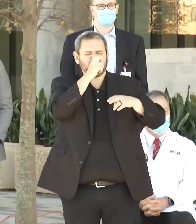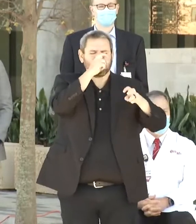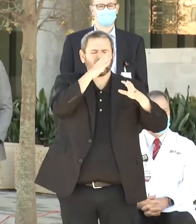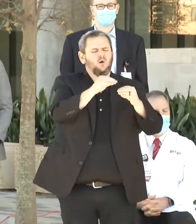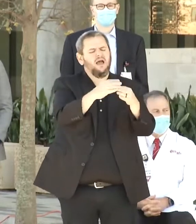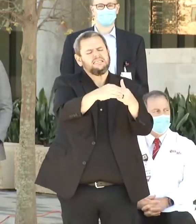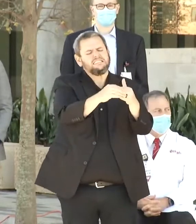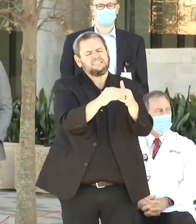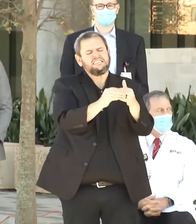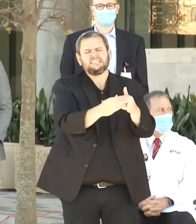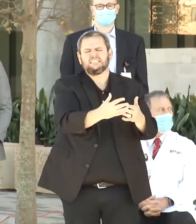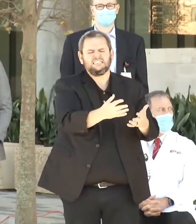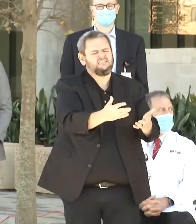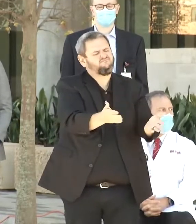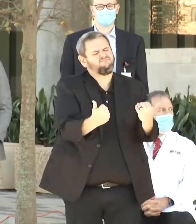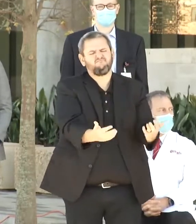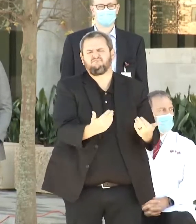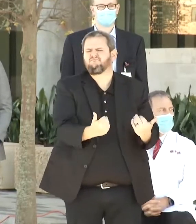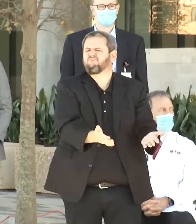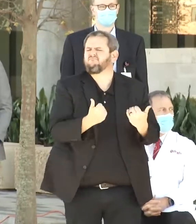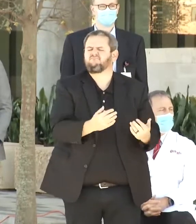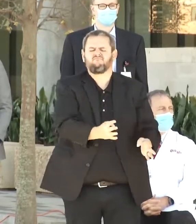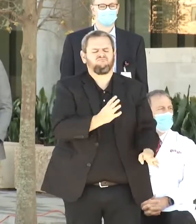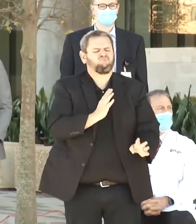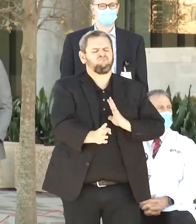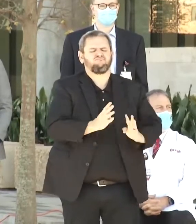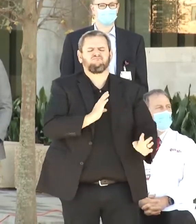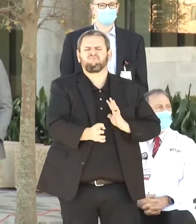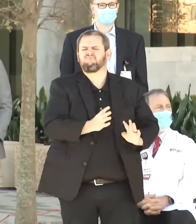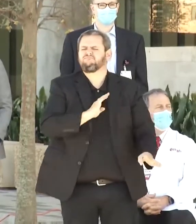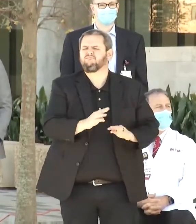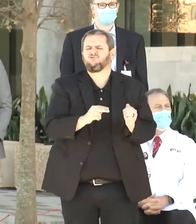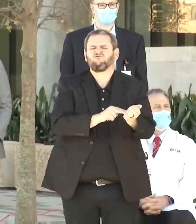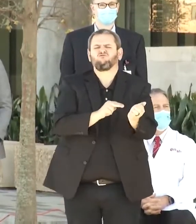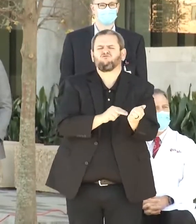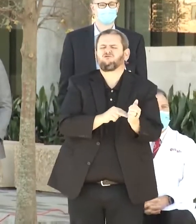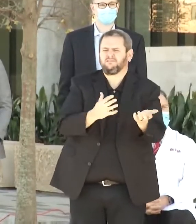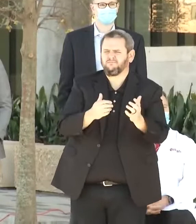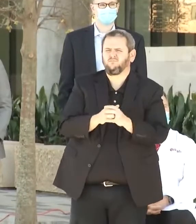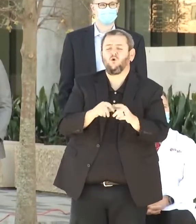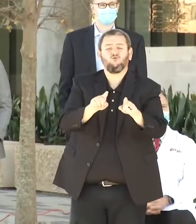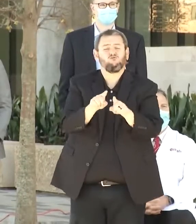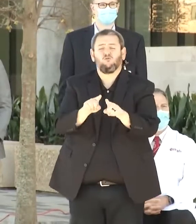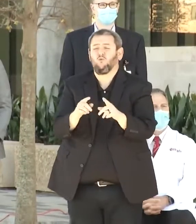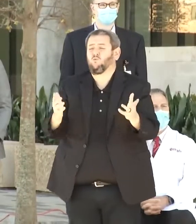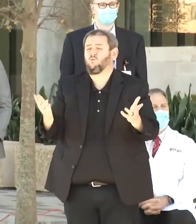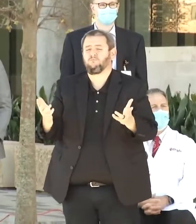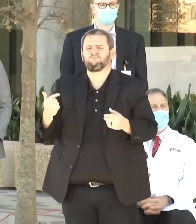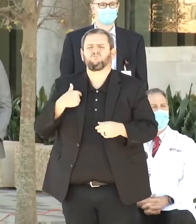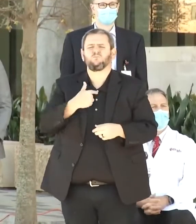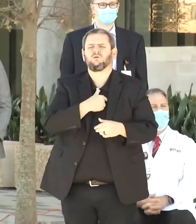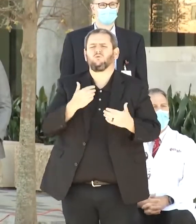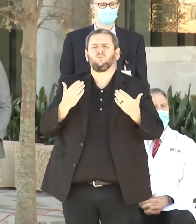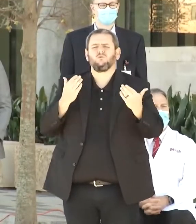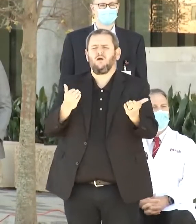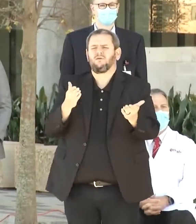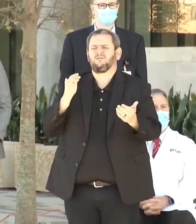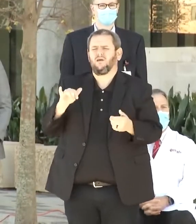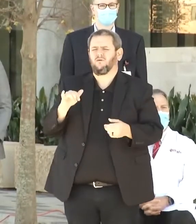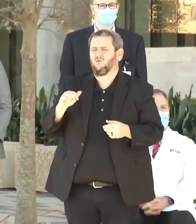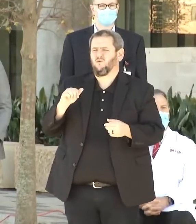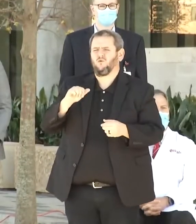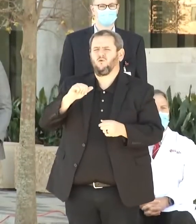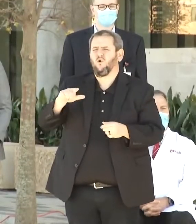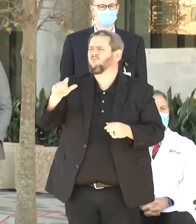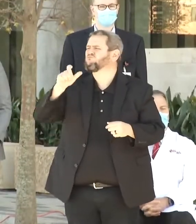Oklahoma. We're also recommending all college students get COVID testing before they